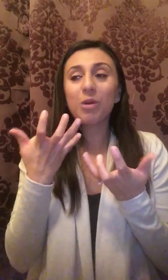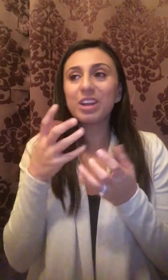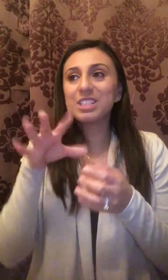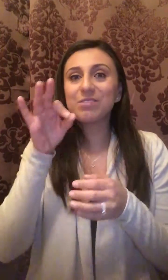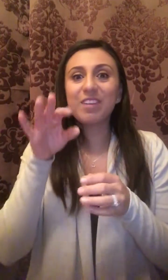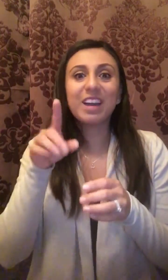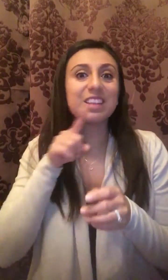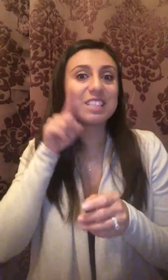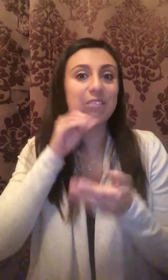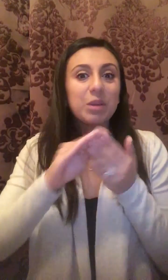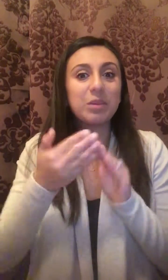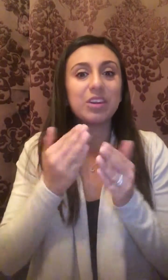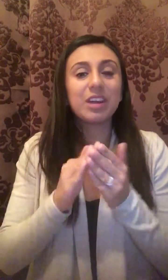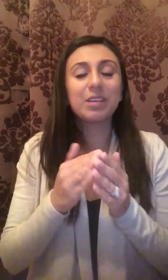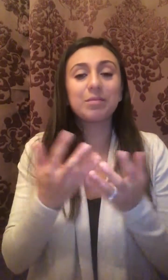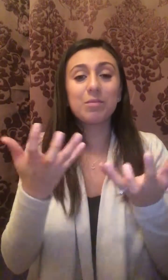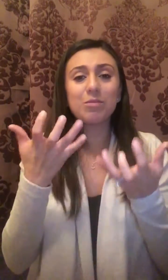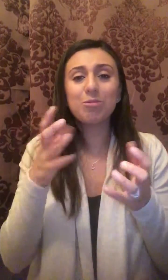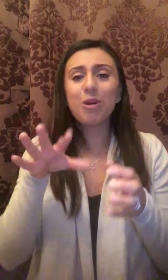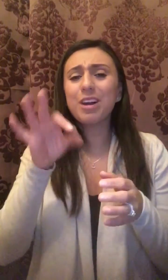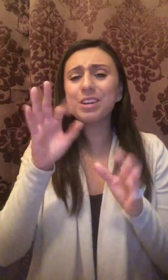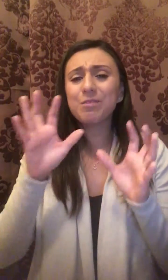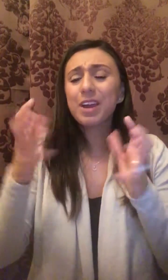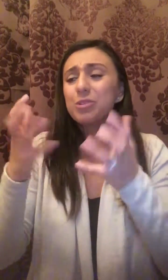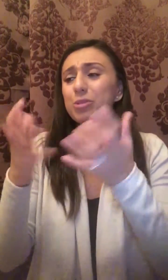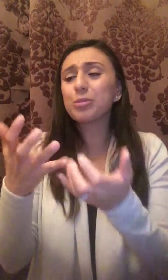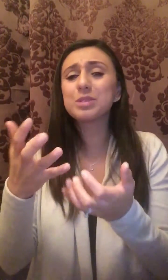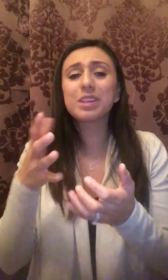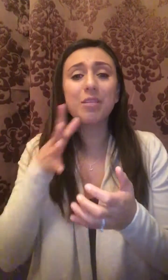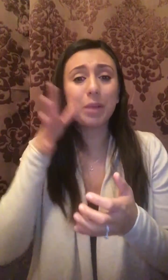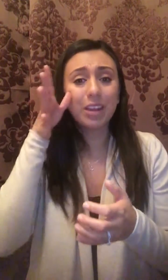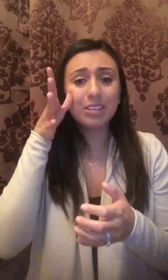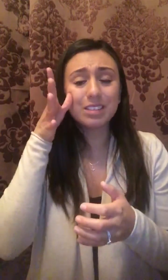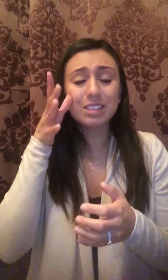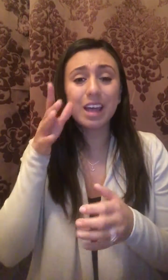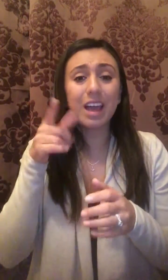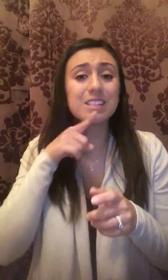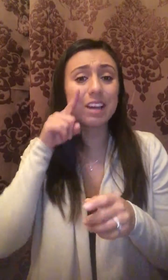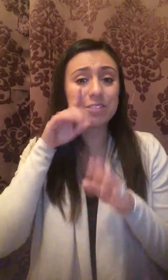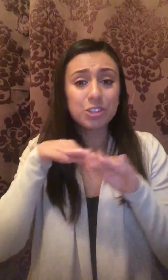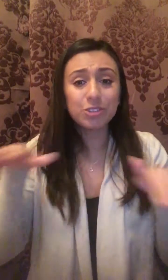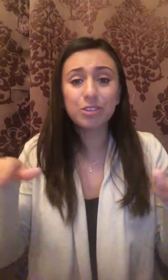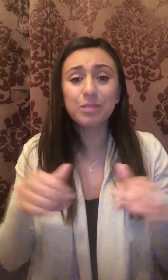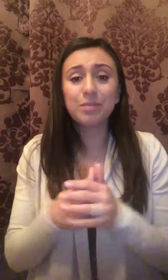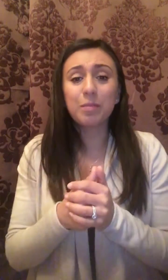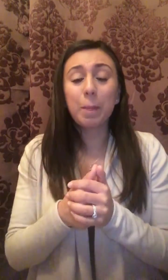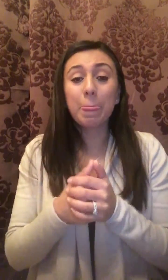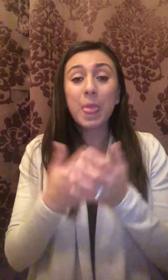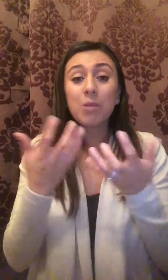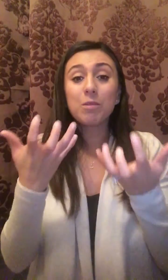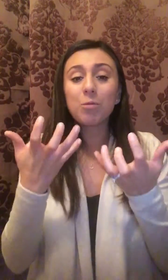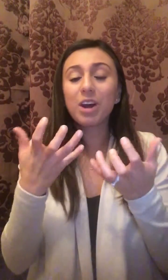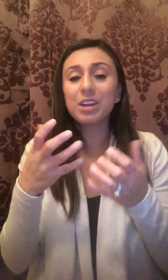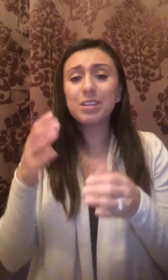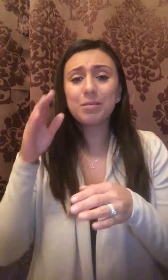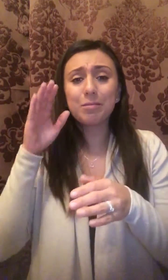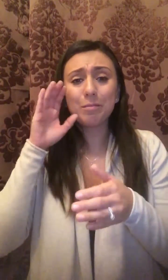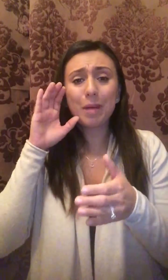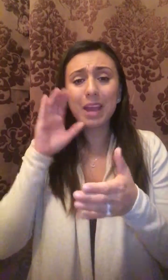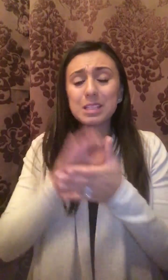wanted to find the deaf community. We wanted to find groups of parents that had deaf children. We wanted my